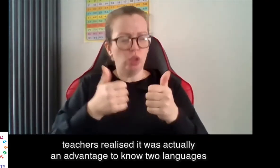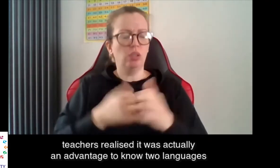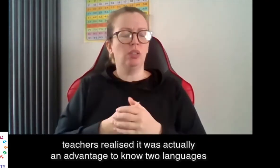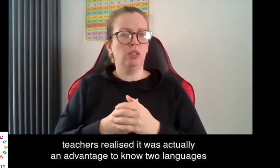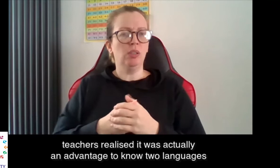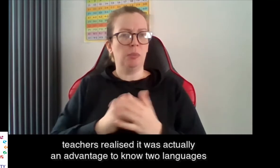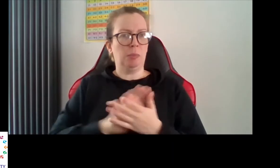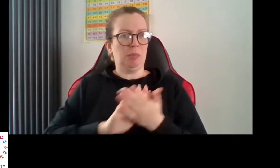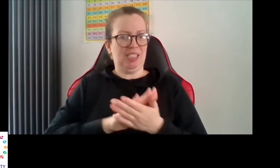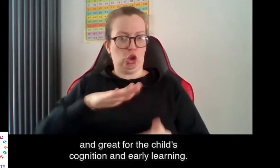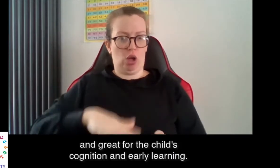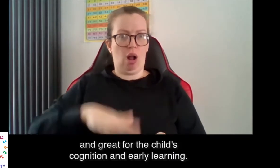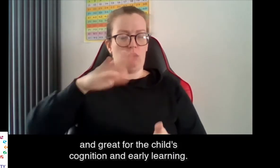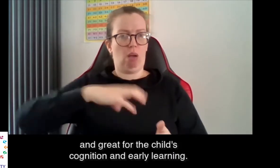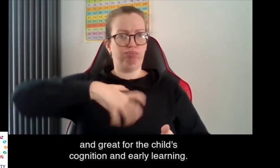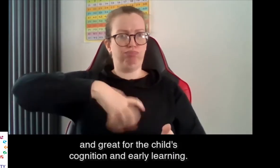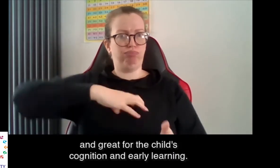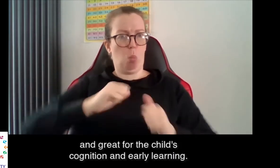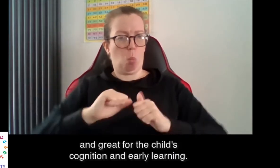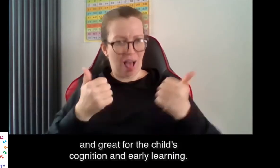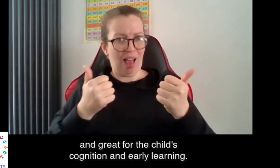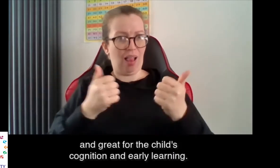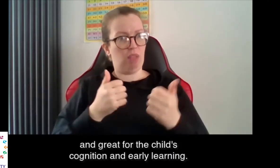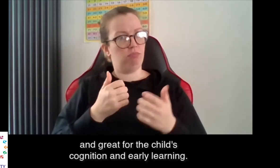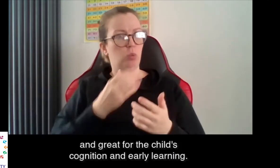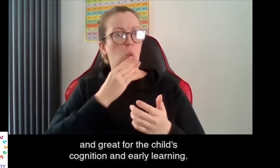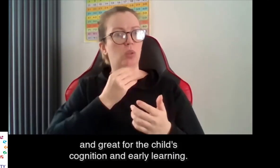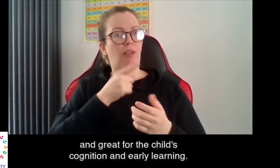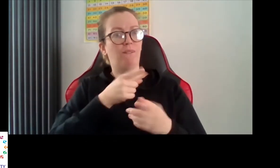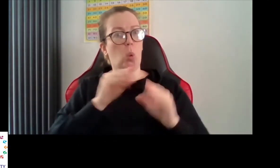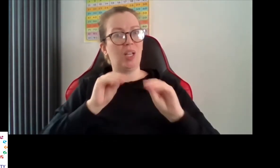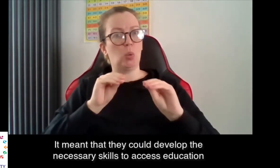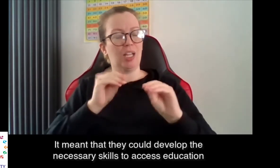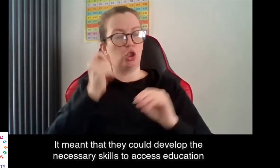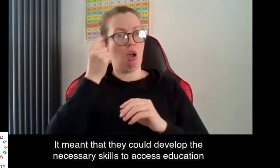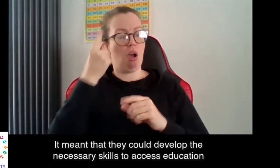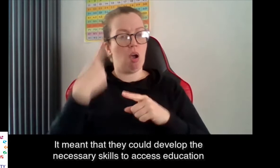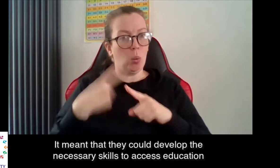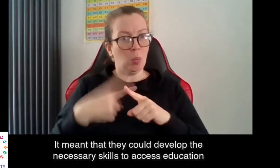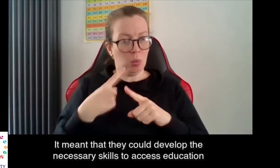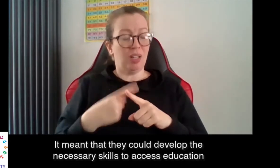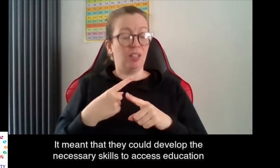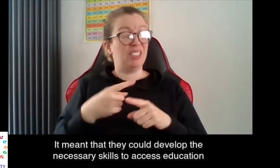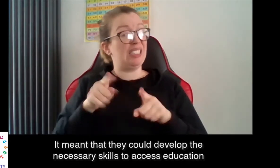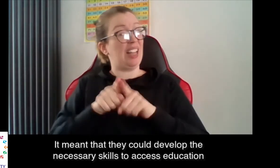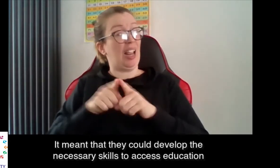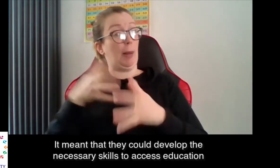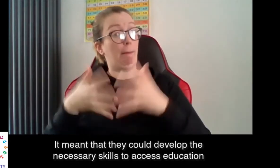two languages and great for the child's cognition and early learning. It meant that they could develop the necessary skills